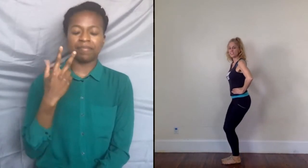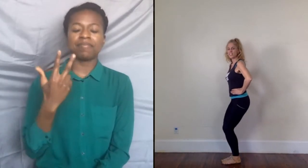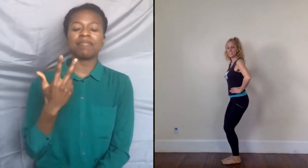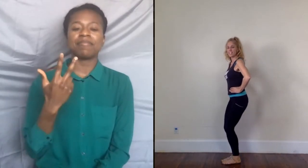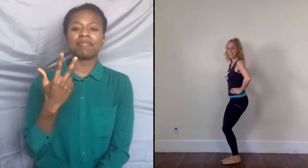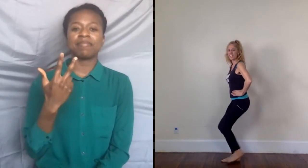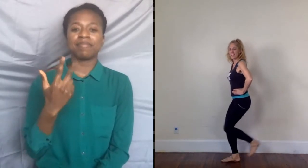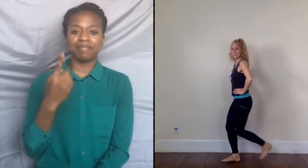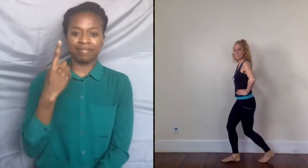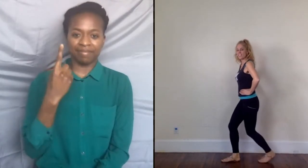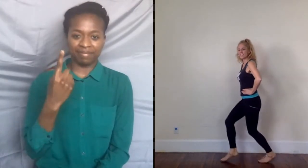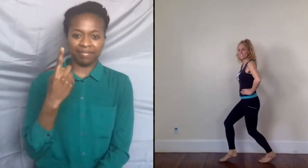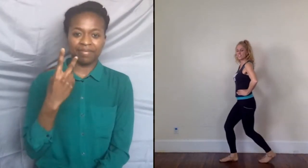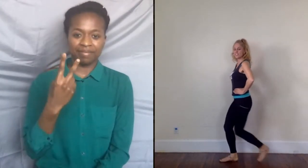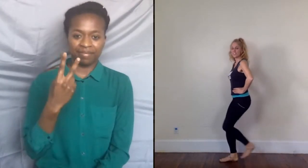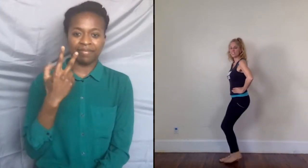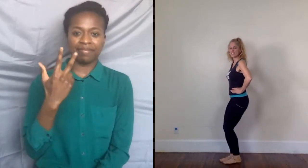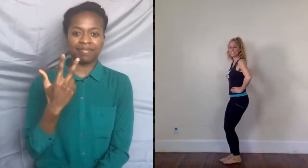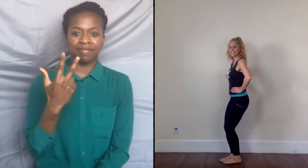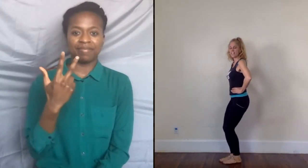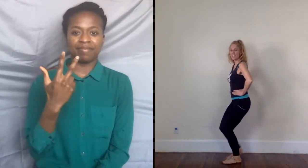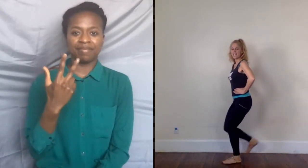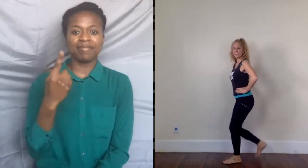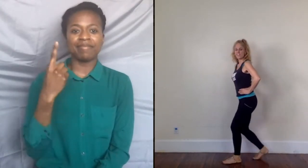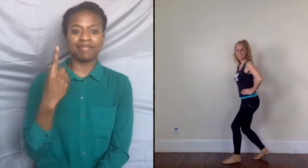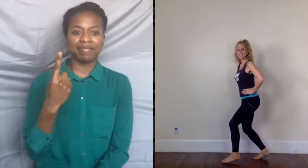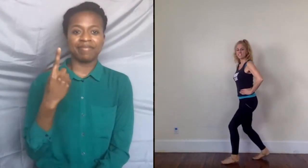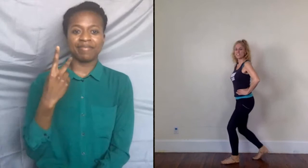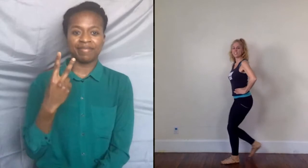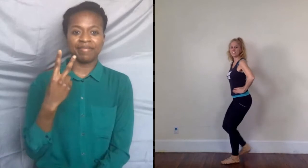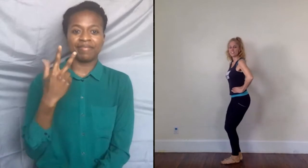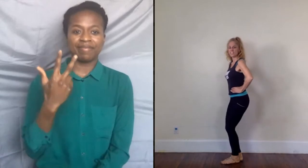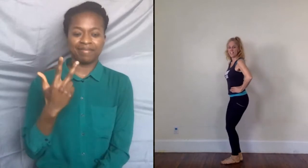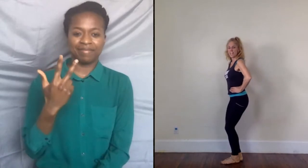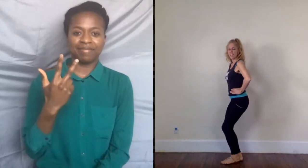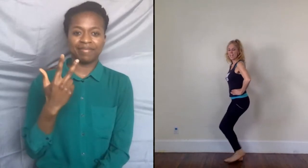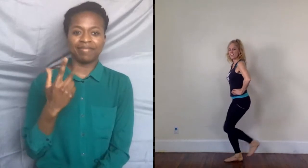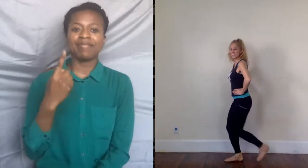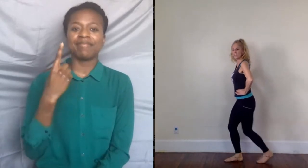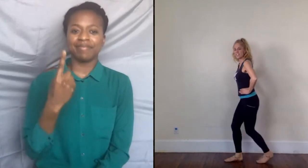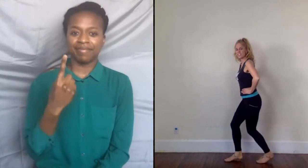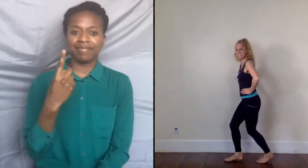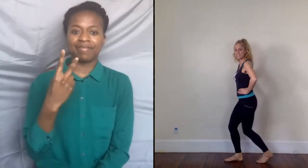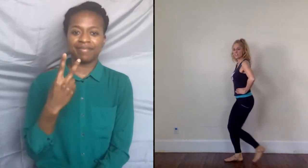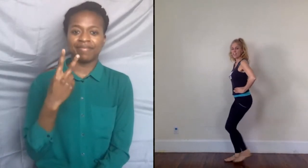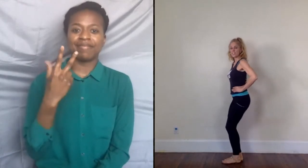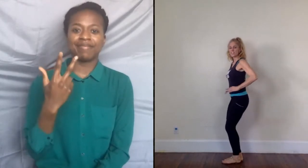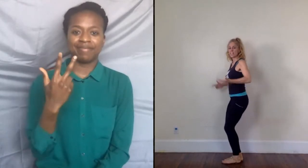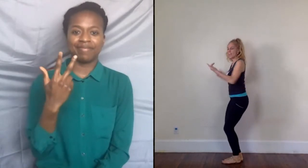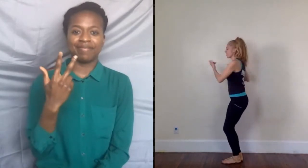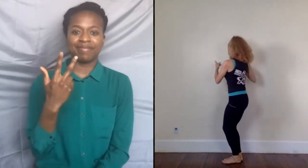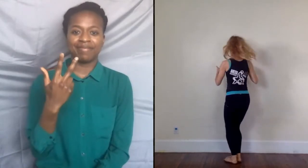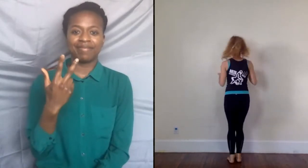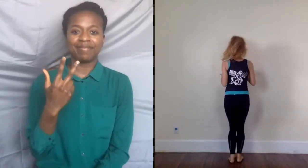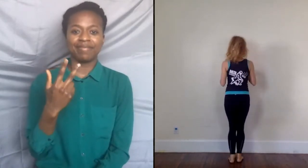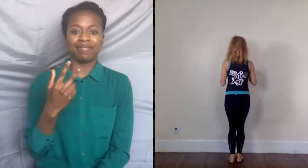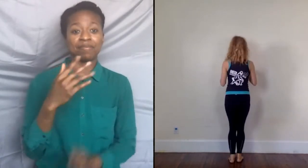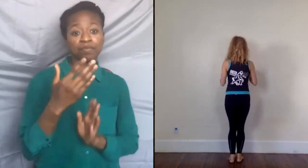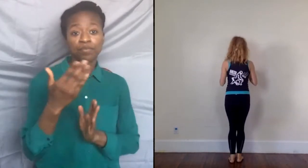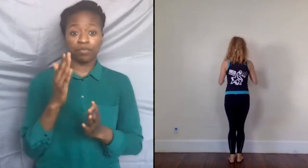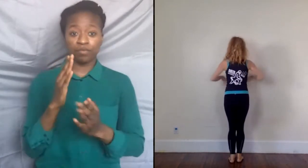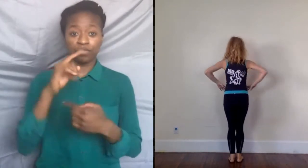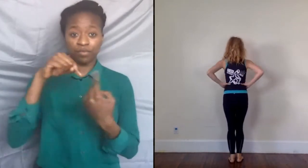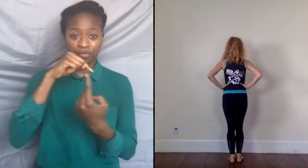1, 2, 3. And 1, 2, 3. And 1, 2, 3. And 1, 2, 3. And this